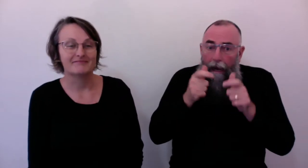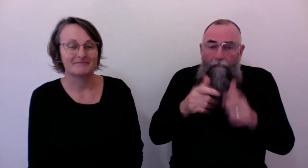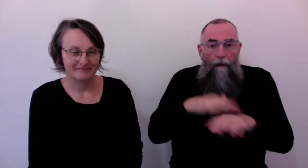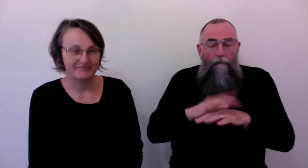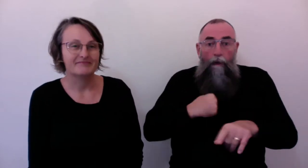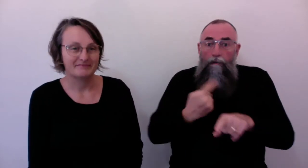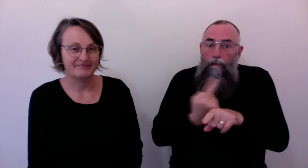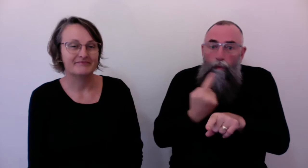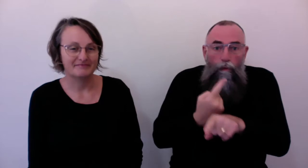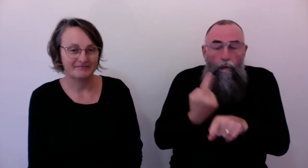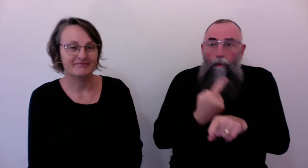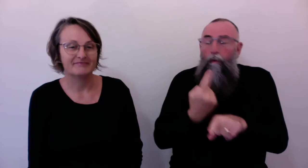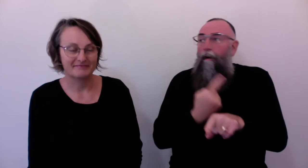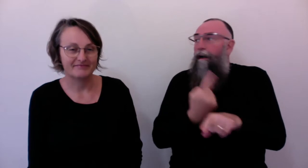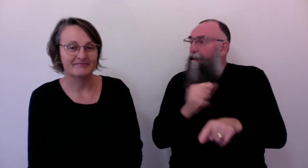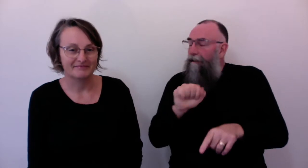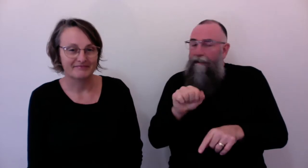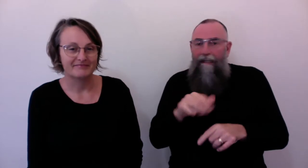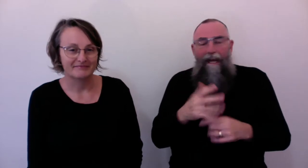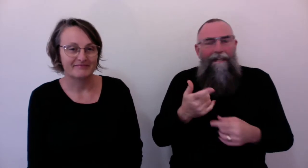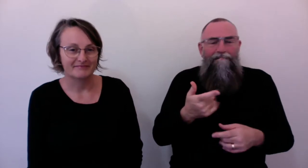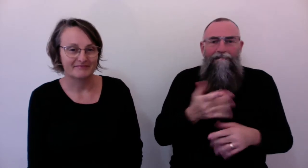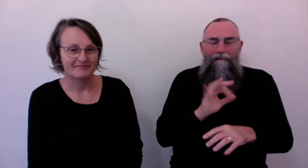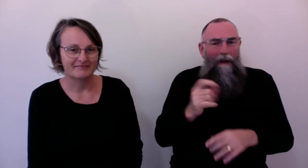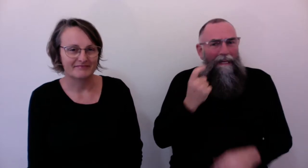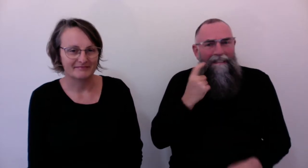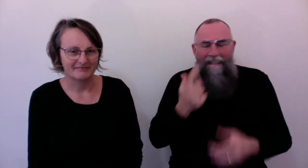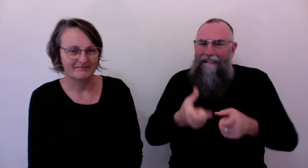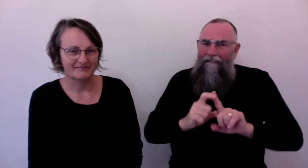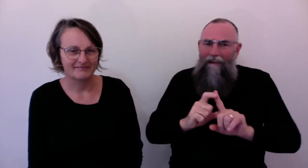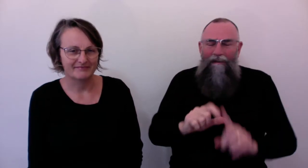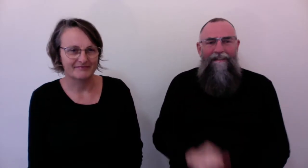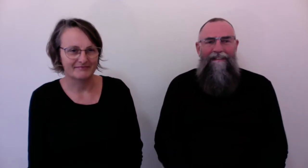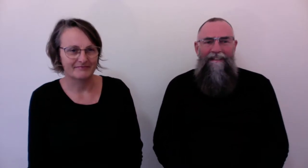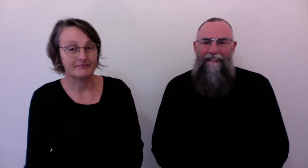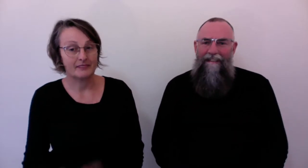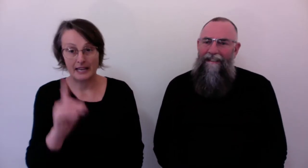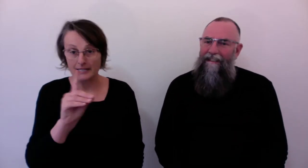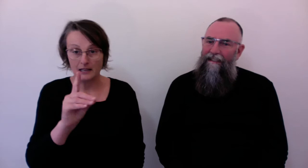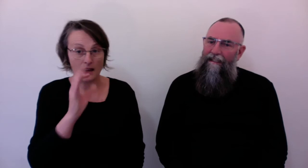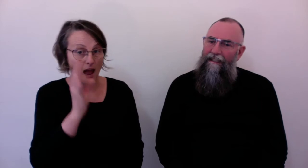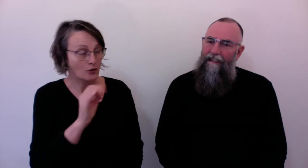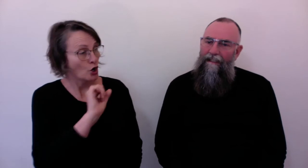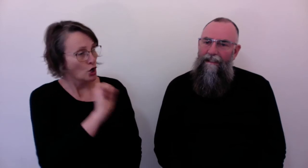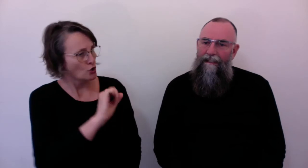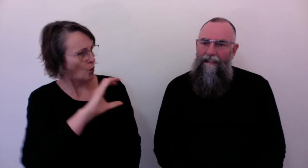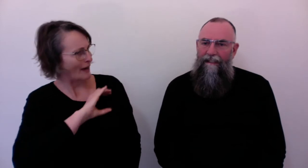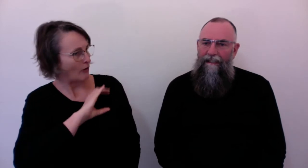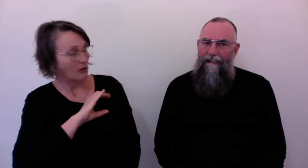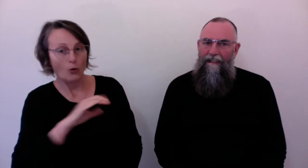I say. But yeah, that's a very difficult part. Is your character in the show? We haven't even spoken what his disability is yet. Yeah, he